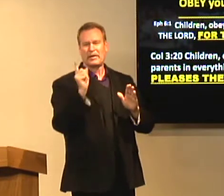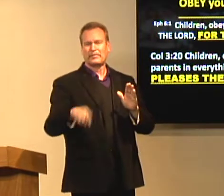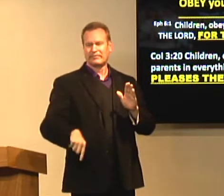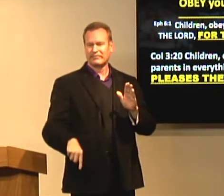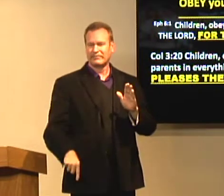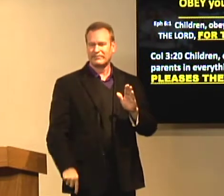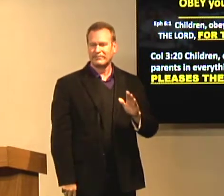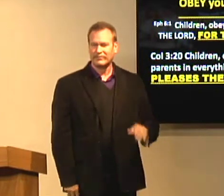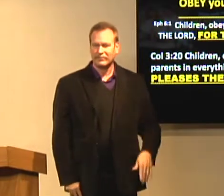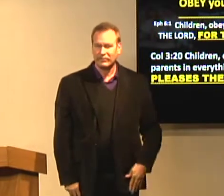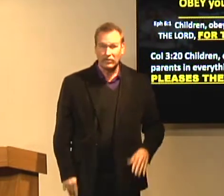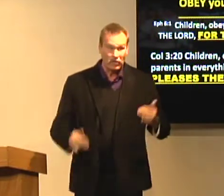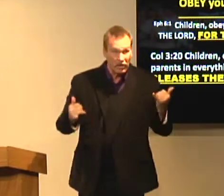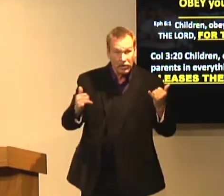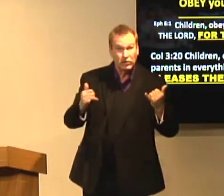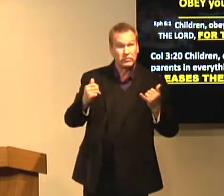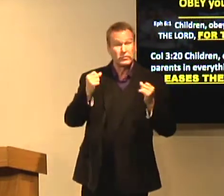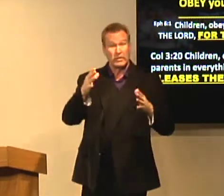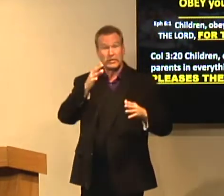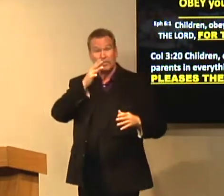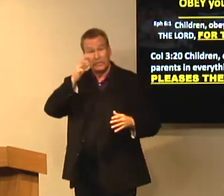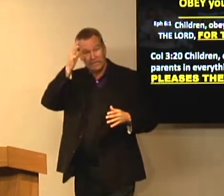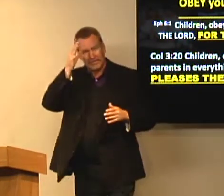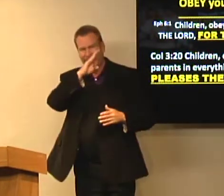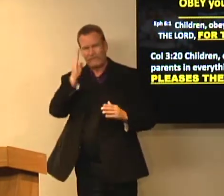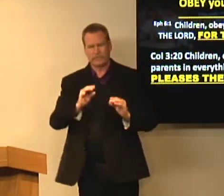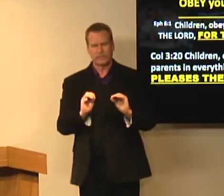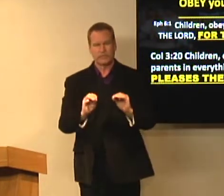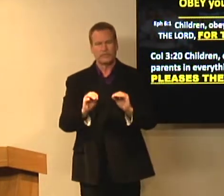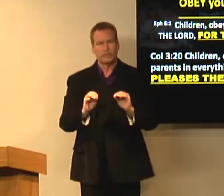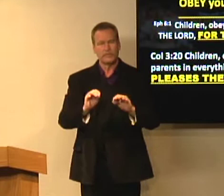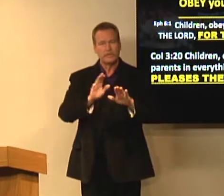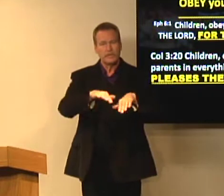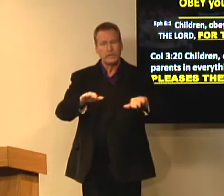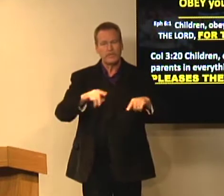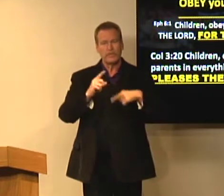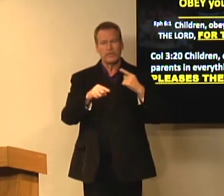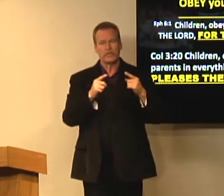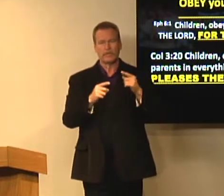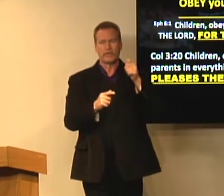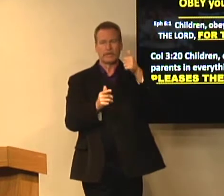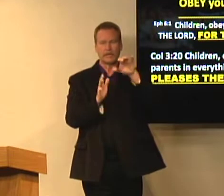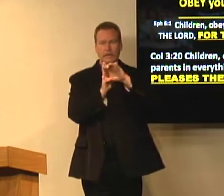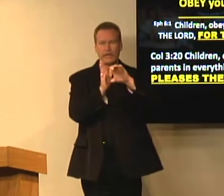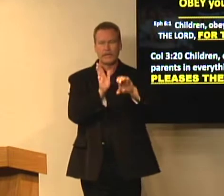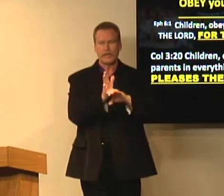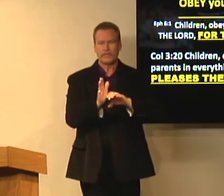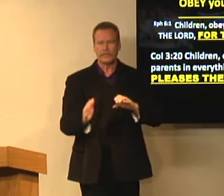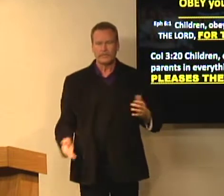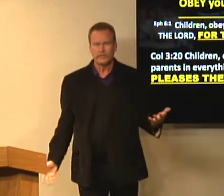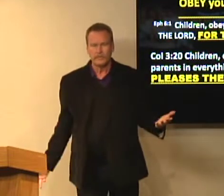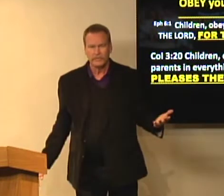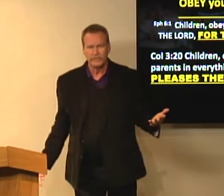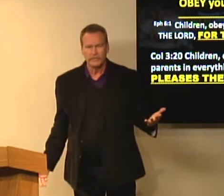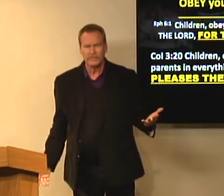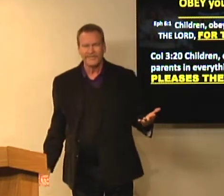to obey God's command. And many parents never teach their children about the 10